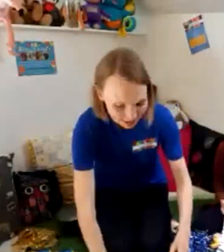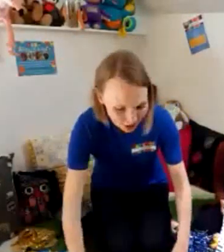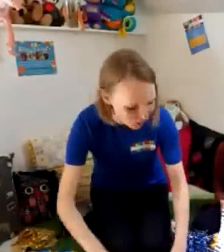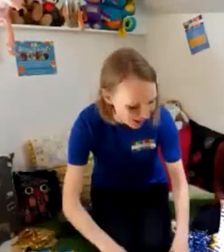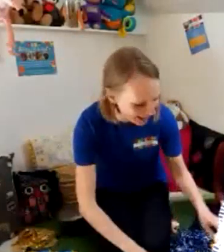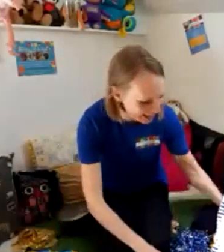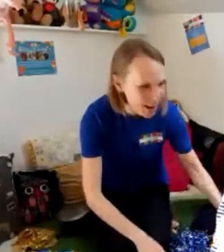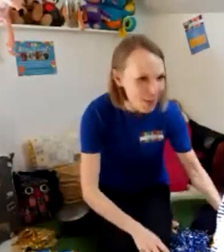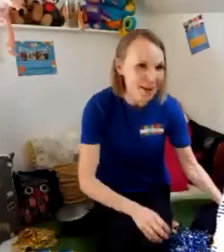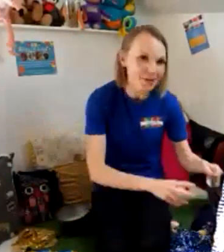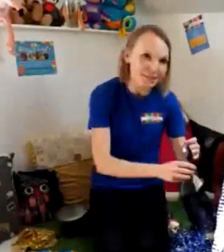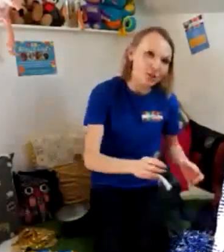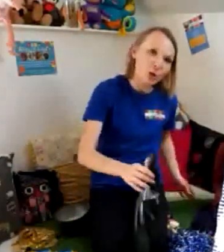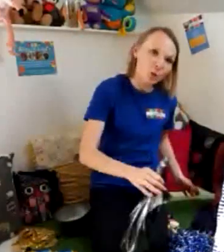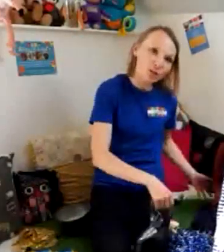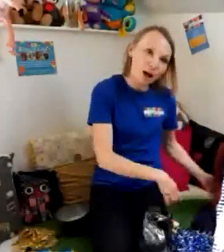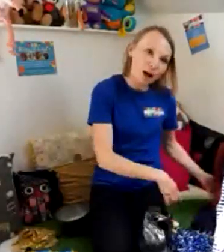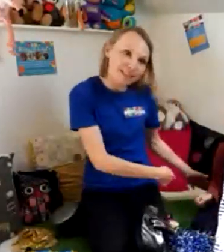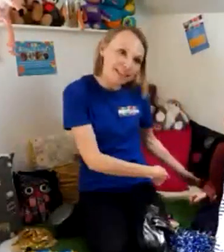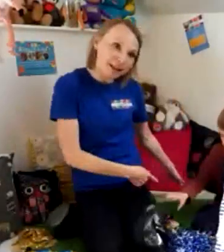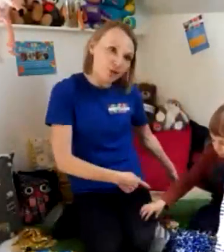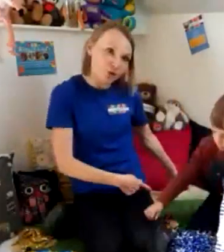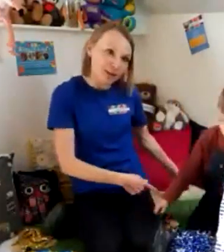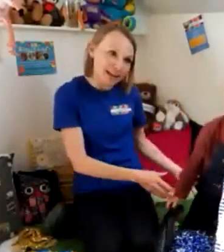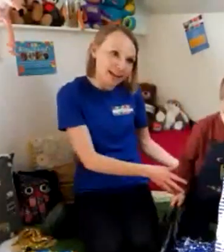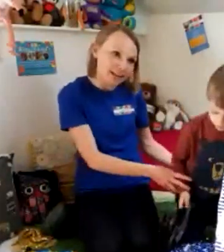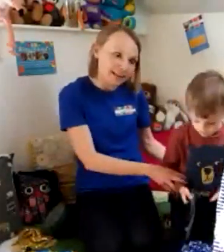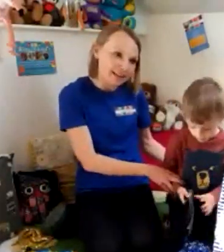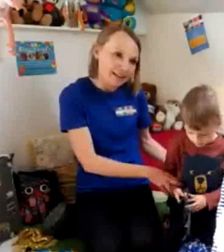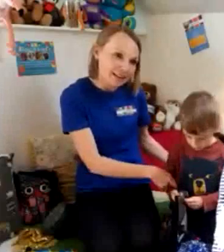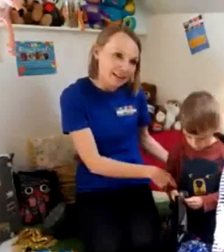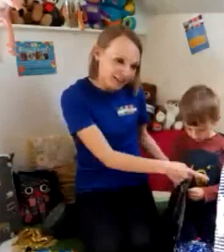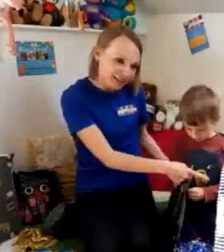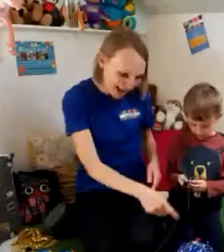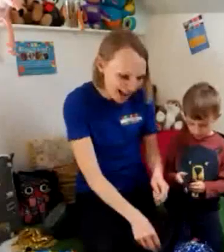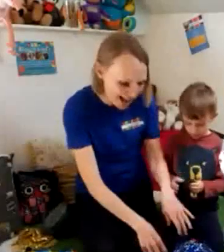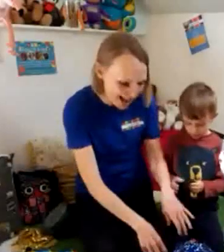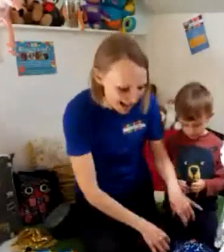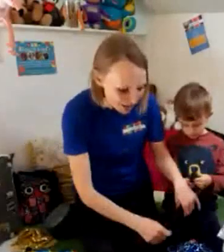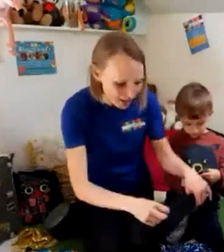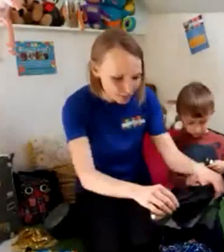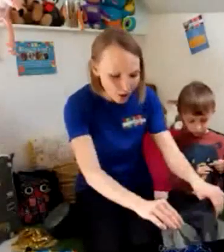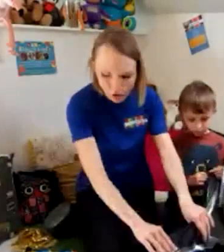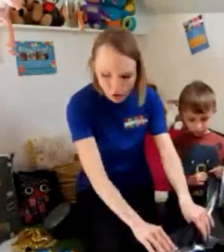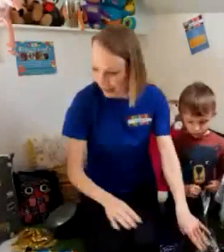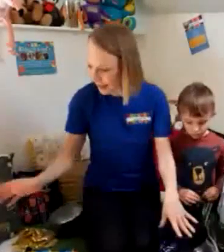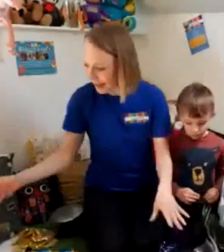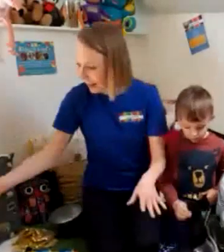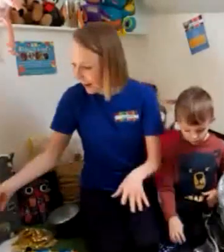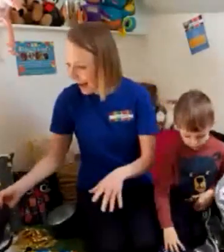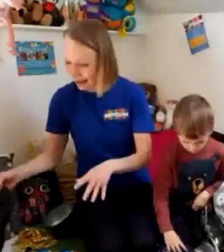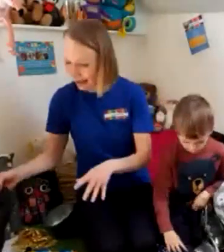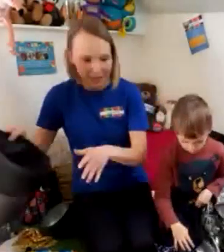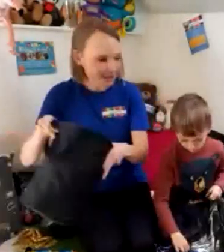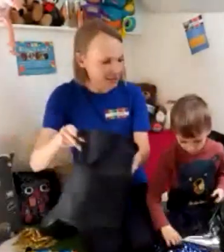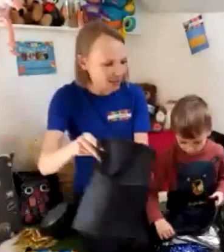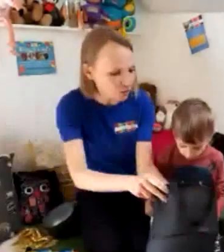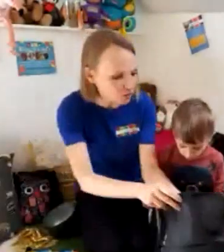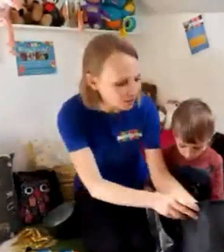train. May, sweetie, do you want to come and sit down and join in? Yeah. Yeah. Let's put our train to sleep and let's see what's under here,